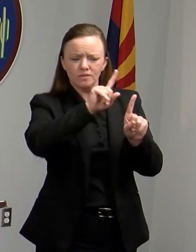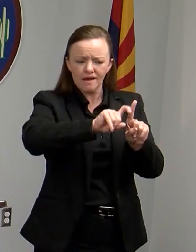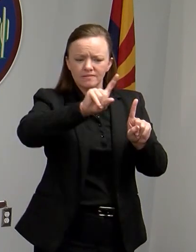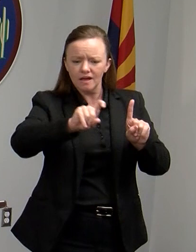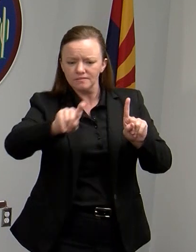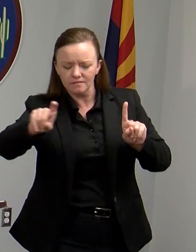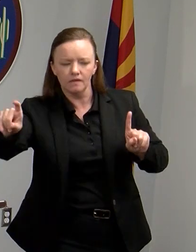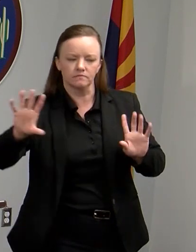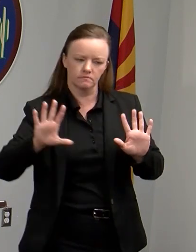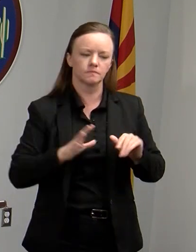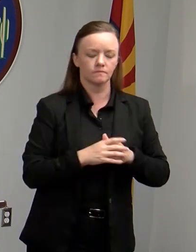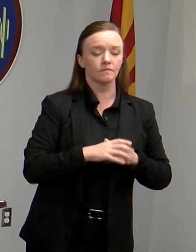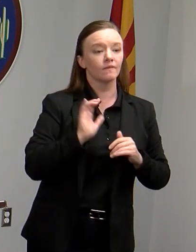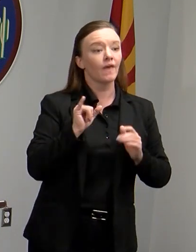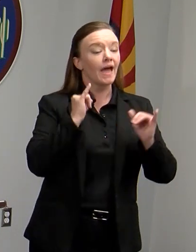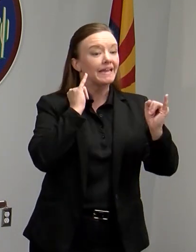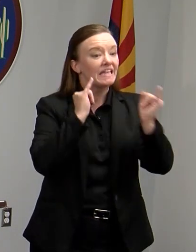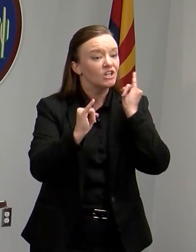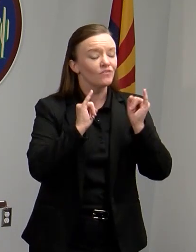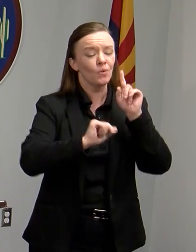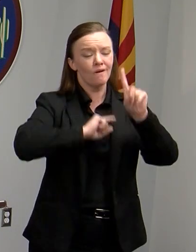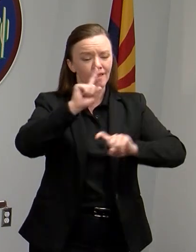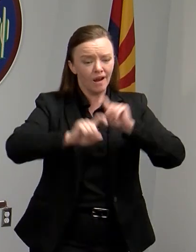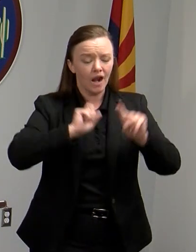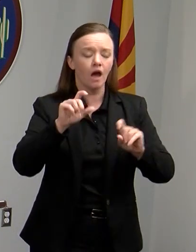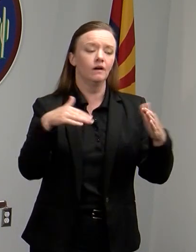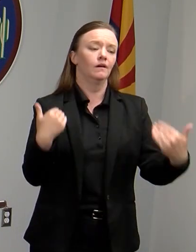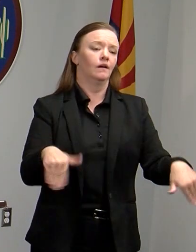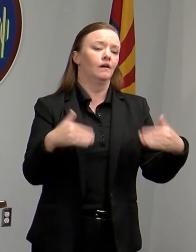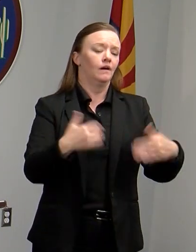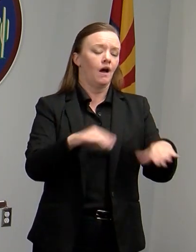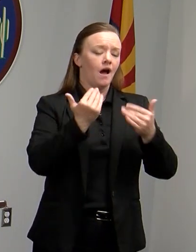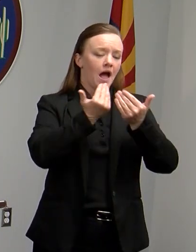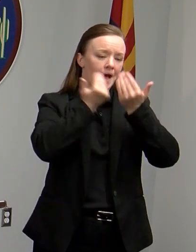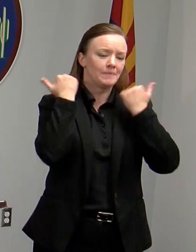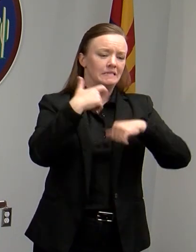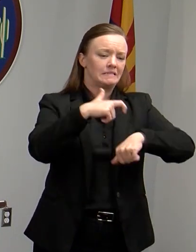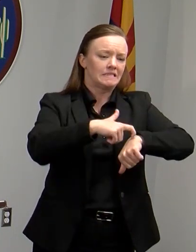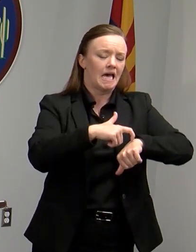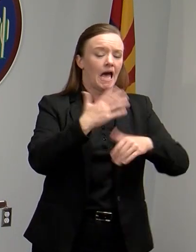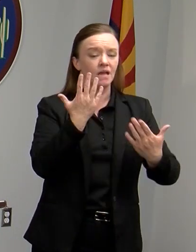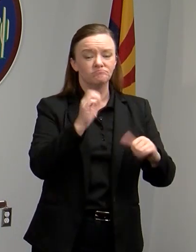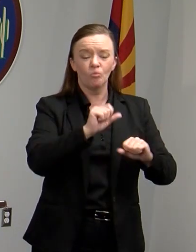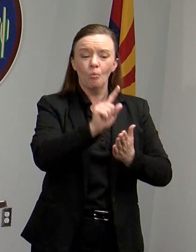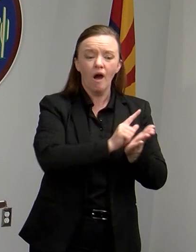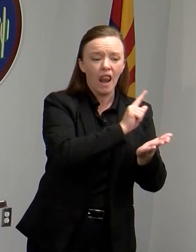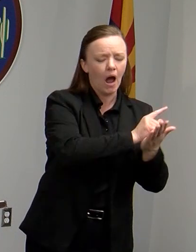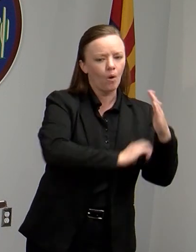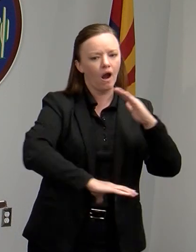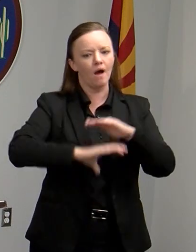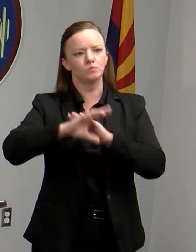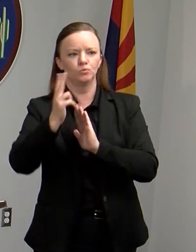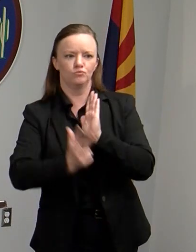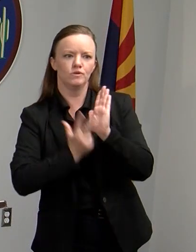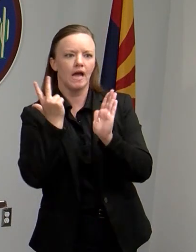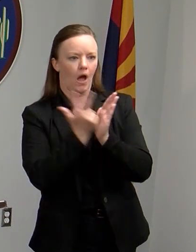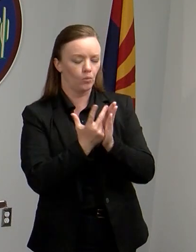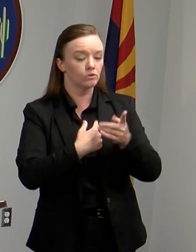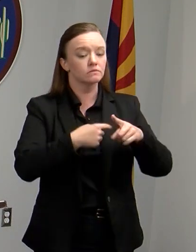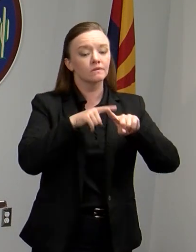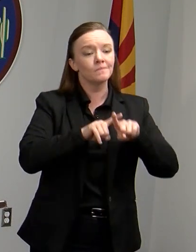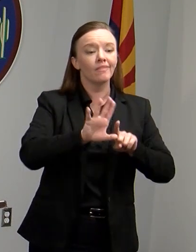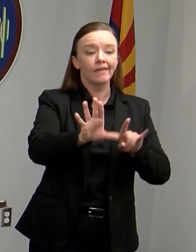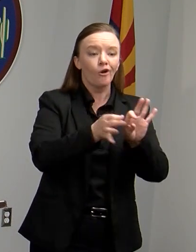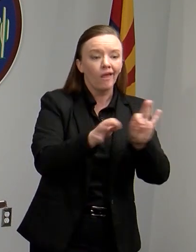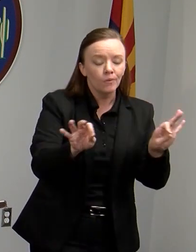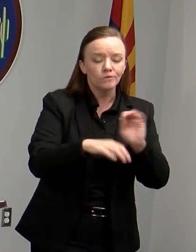can imagine, this interview can take anywhere from 1 to 3 hours, depending on what language the person speaks, how sick